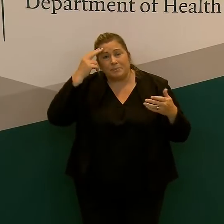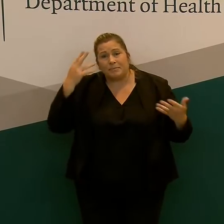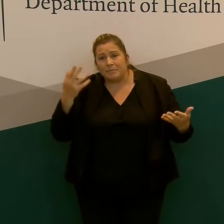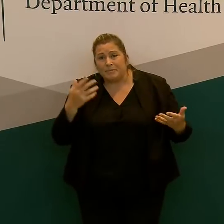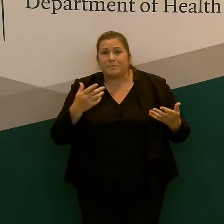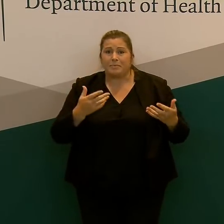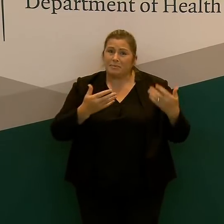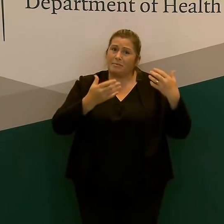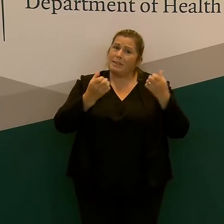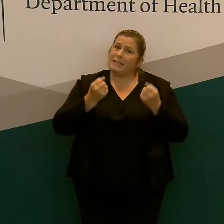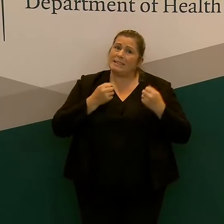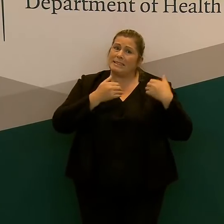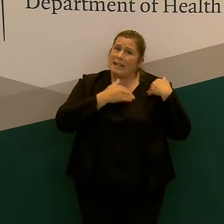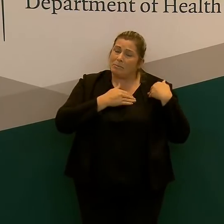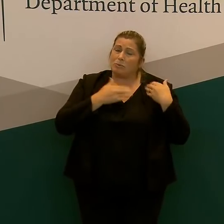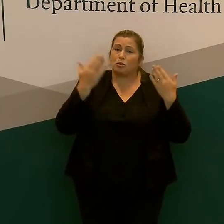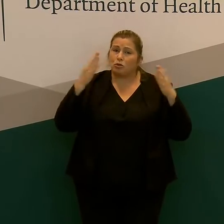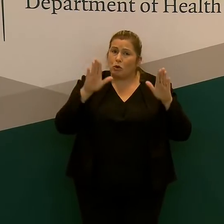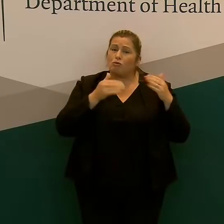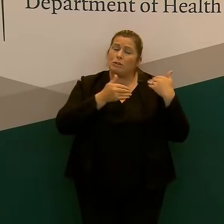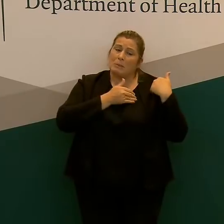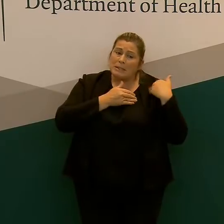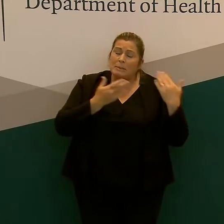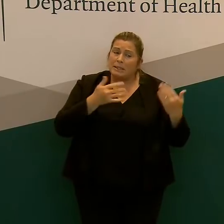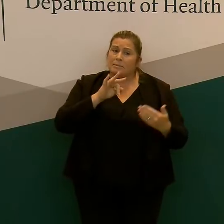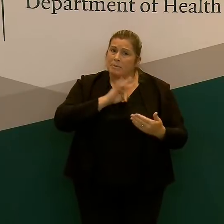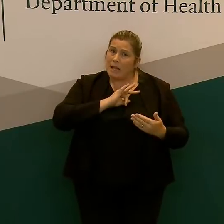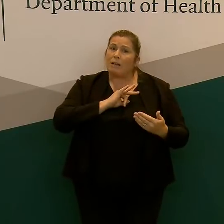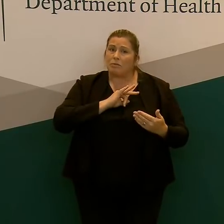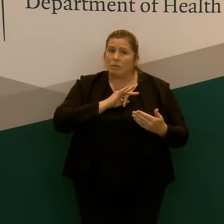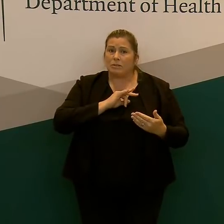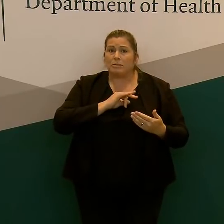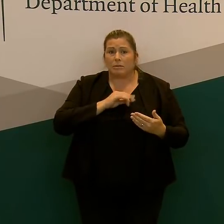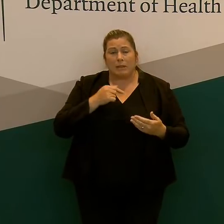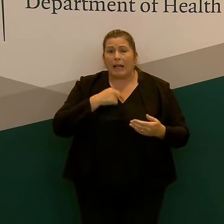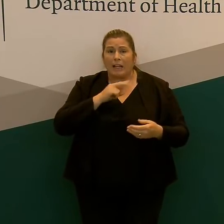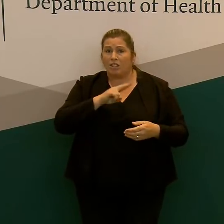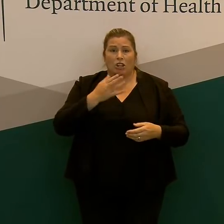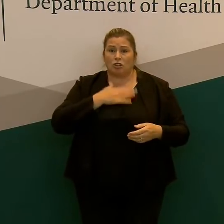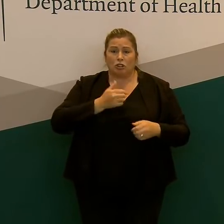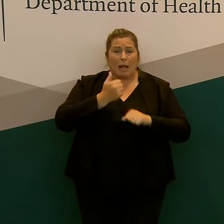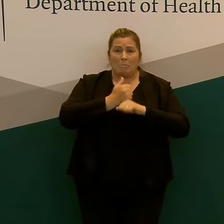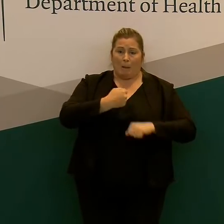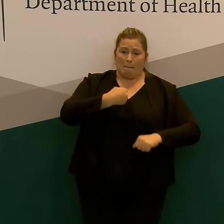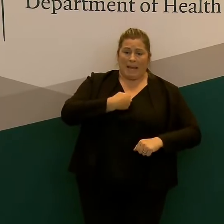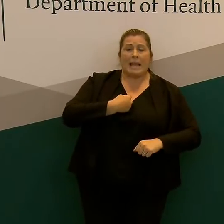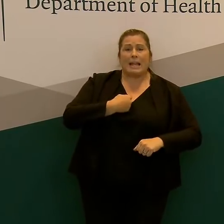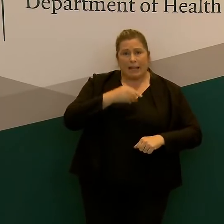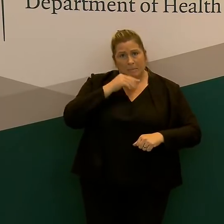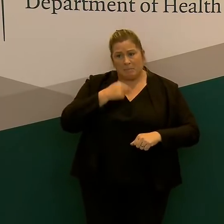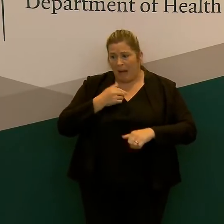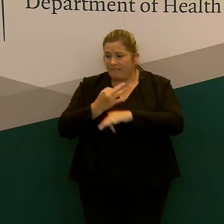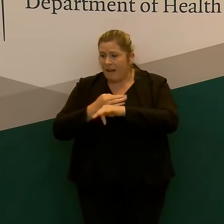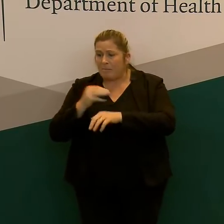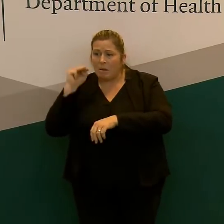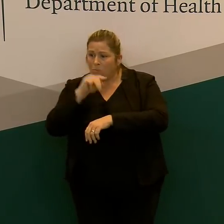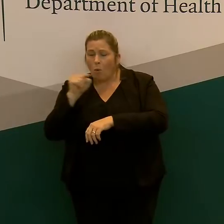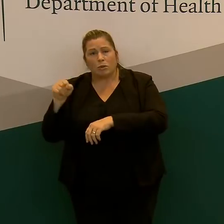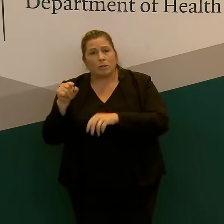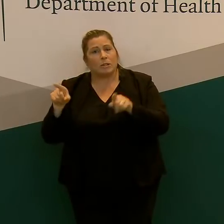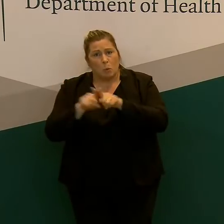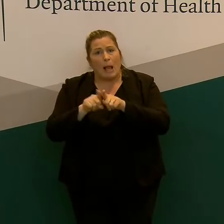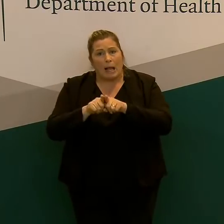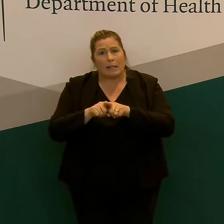to take on board that message, show responsibility and support the, not just themselves, but their families by adhering to the advice we're